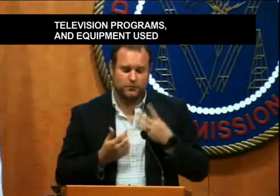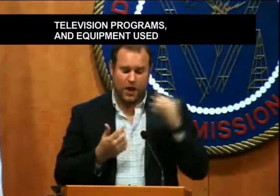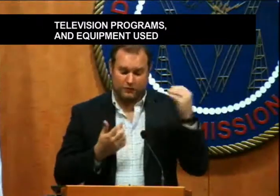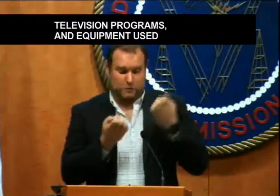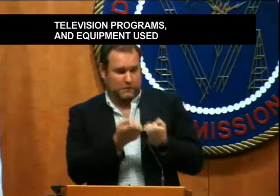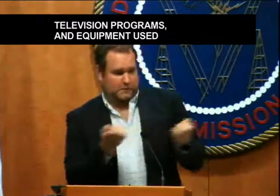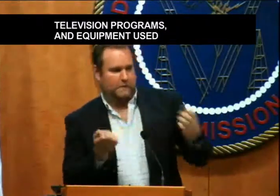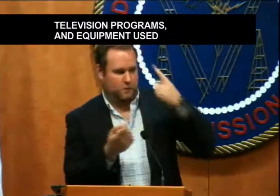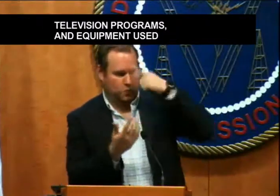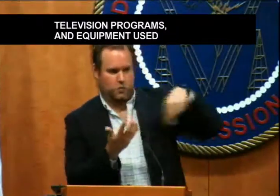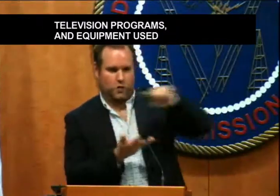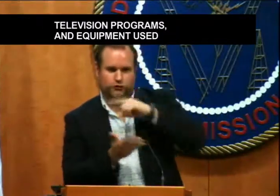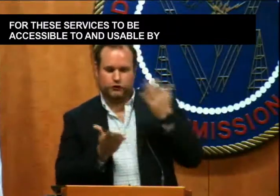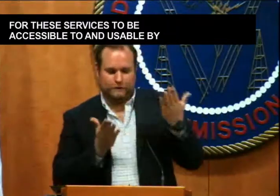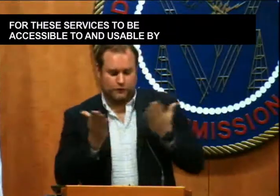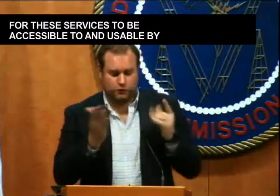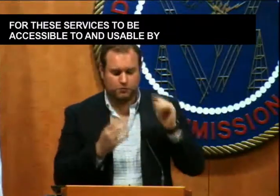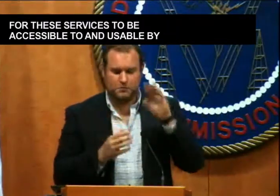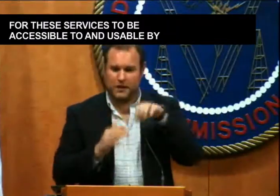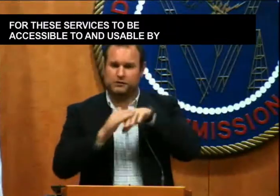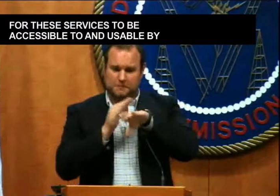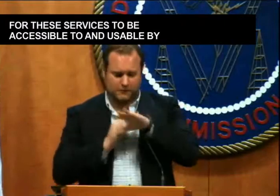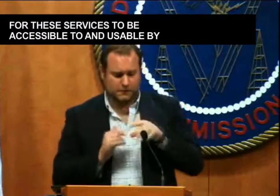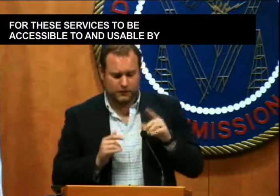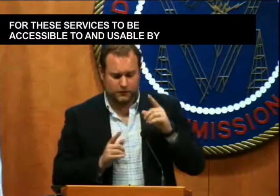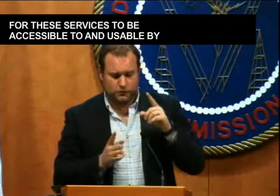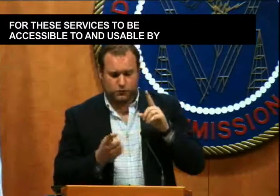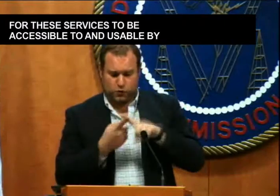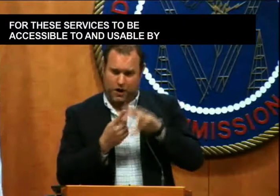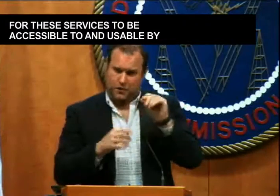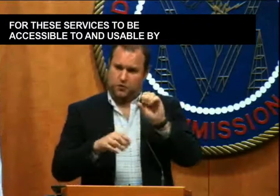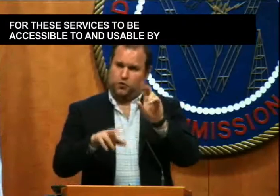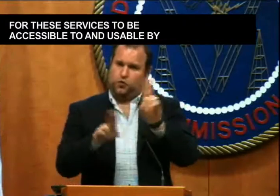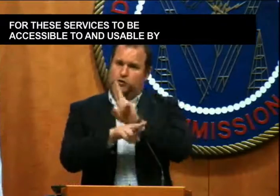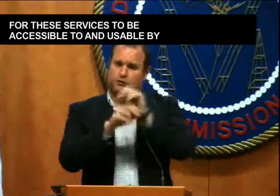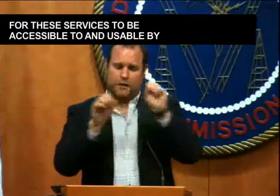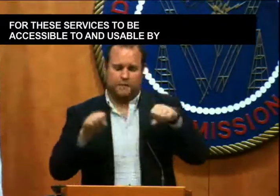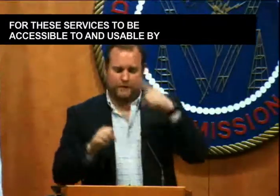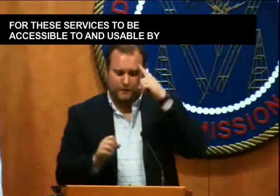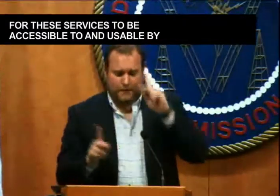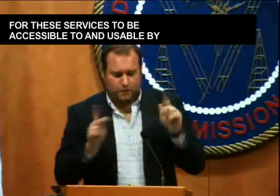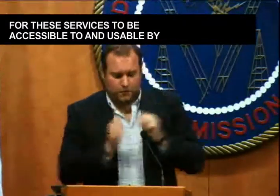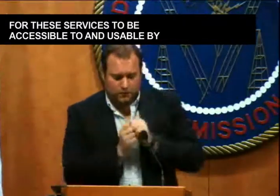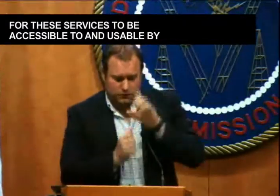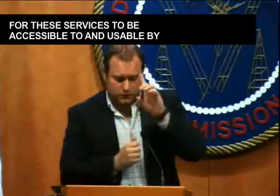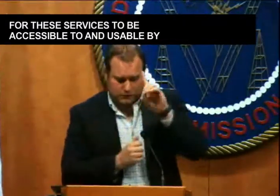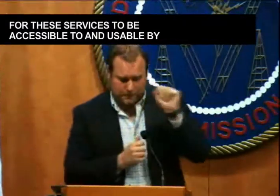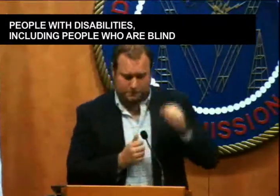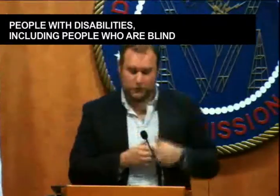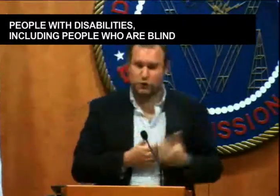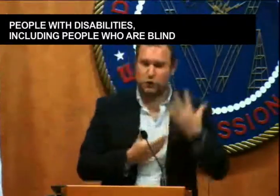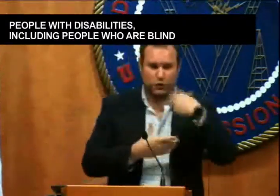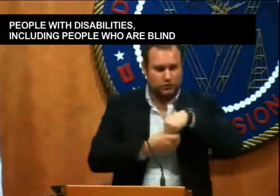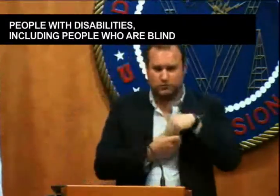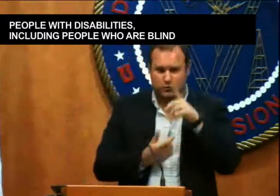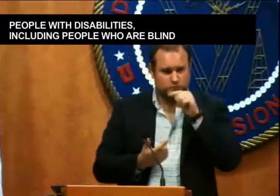programs, and equipment used for these services to be accessible to and usable by people with